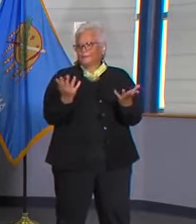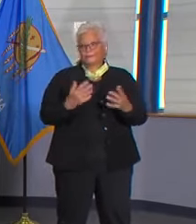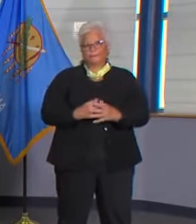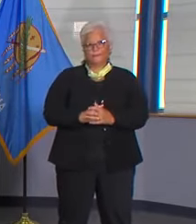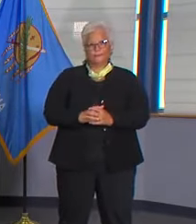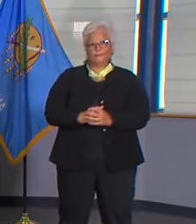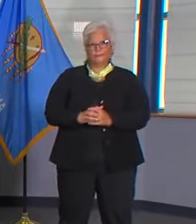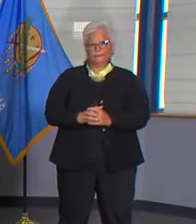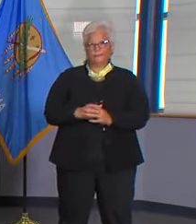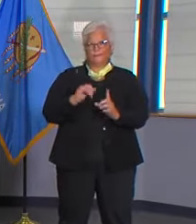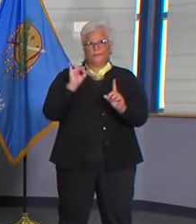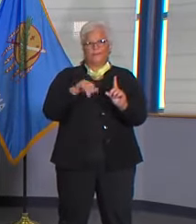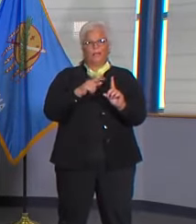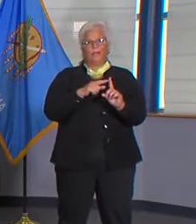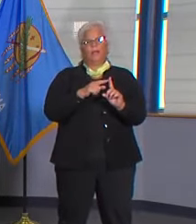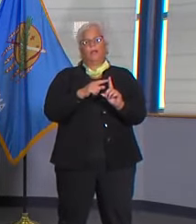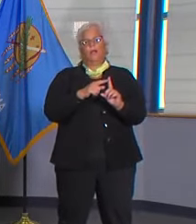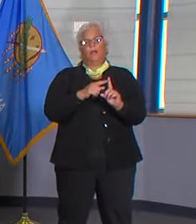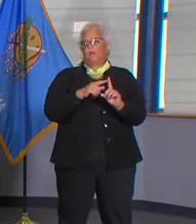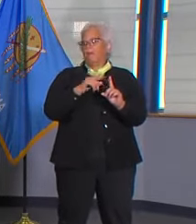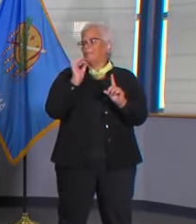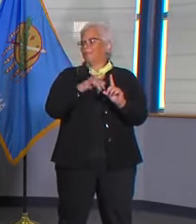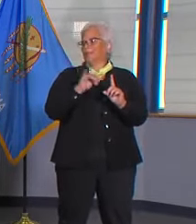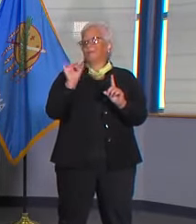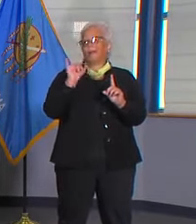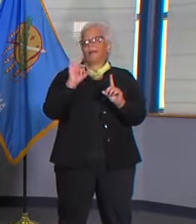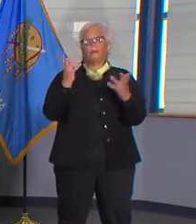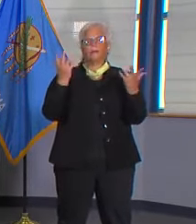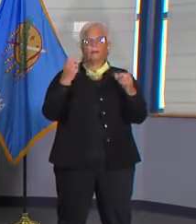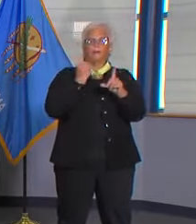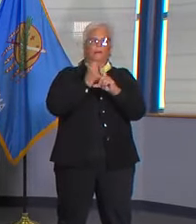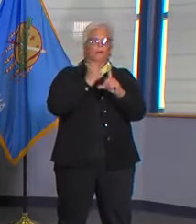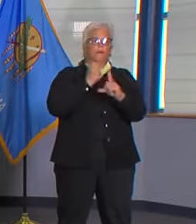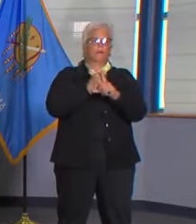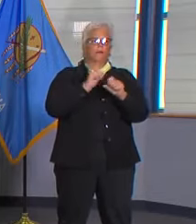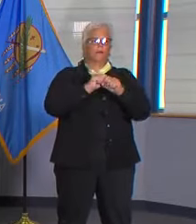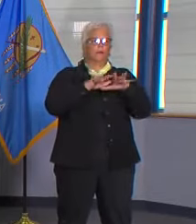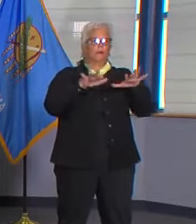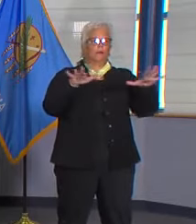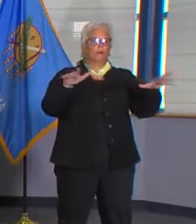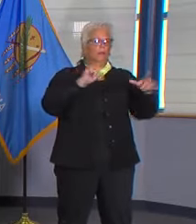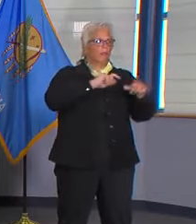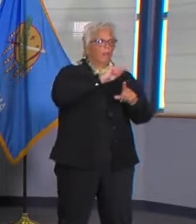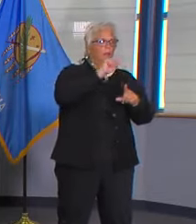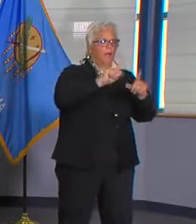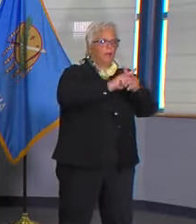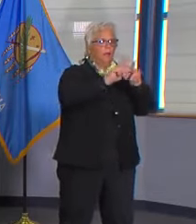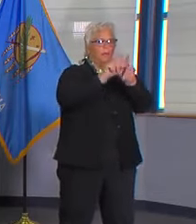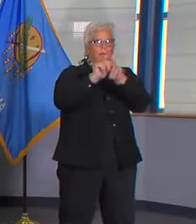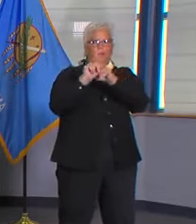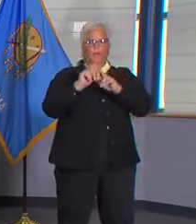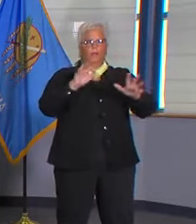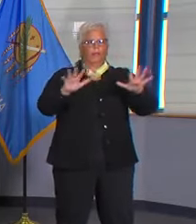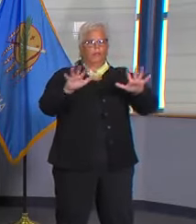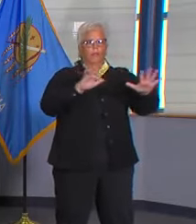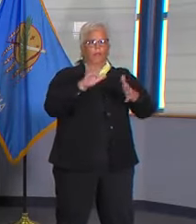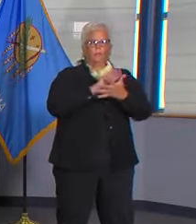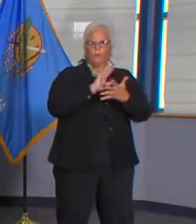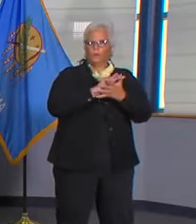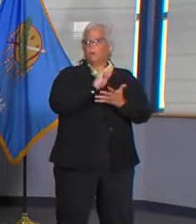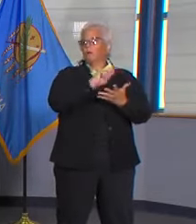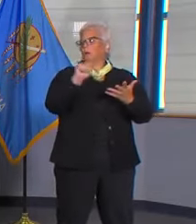every single day in almost every community around the state of Oklahoma. And that